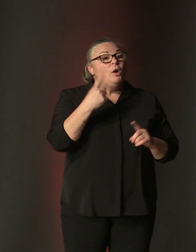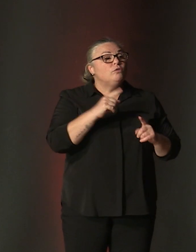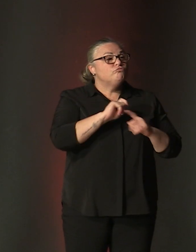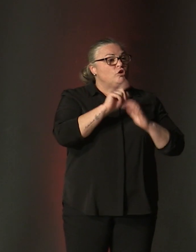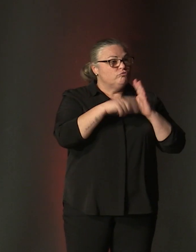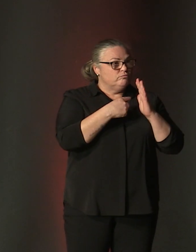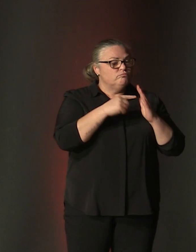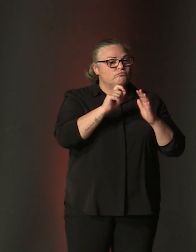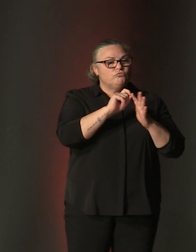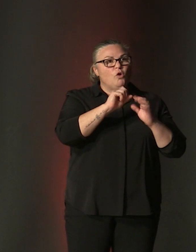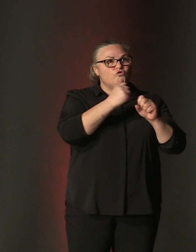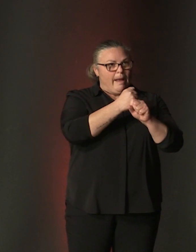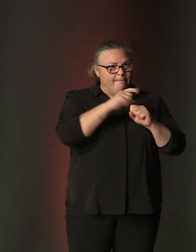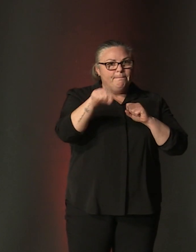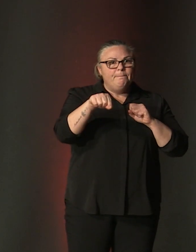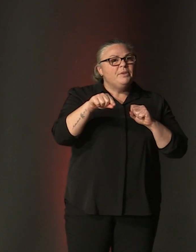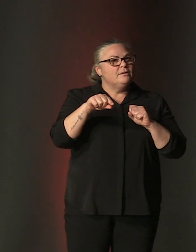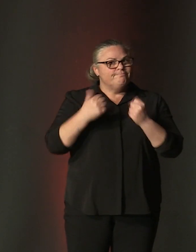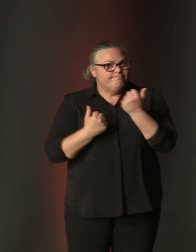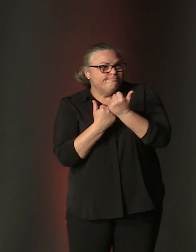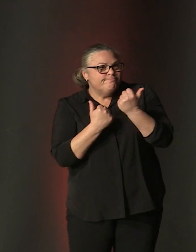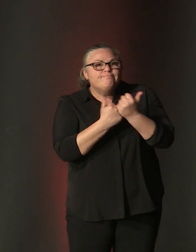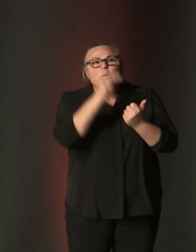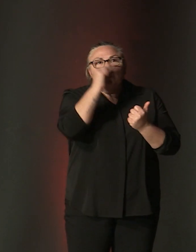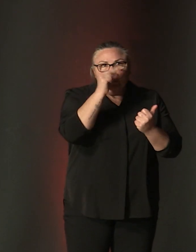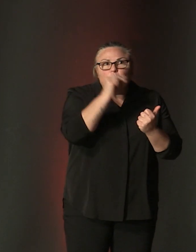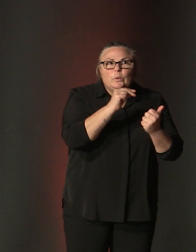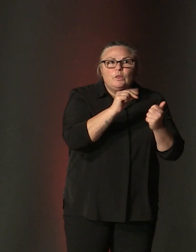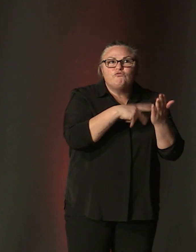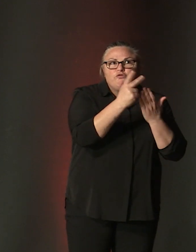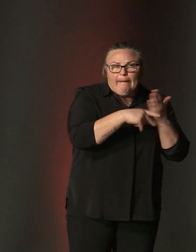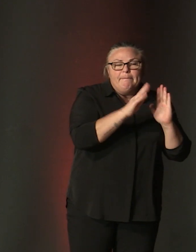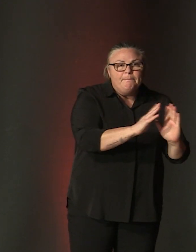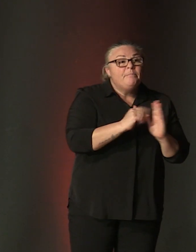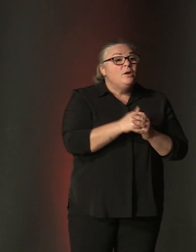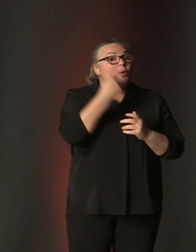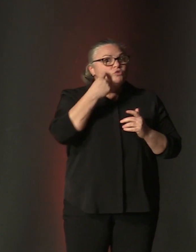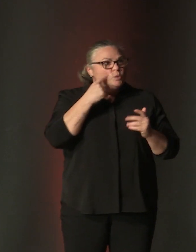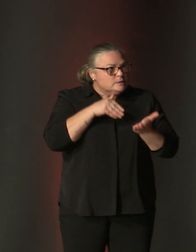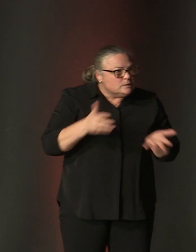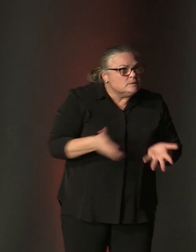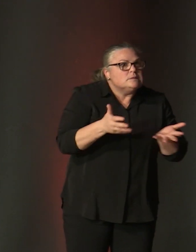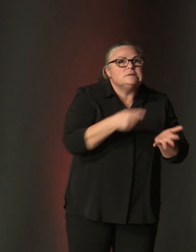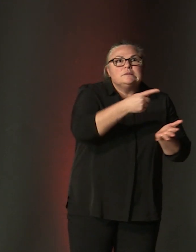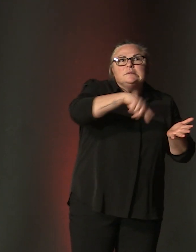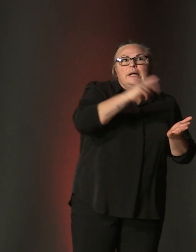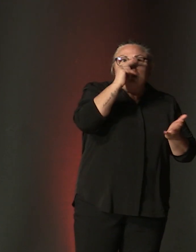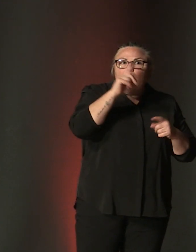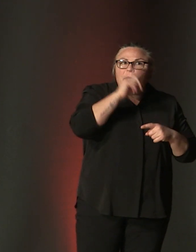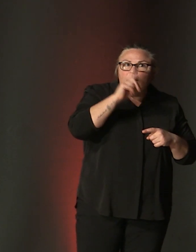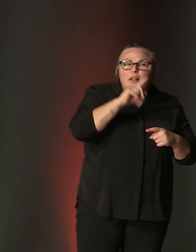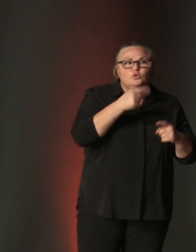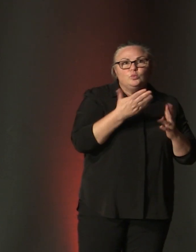Tree Youth Solidarity Fund. Through this program, we aim to break these barriers and make funding more accessible for